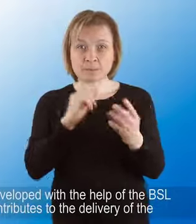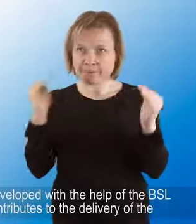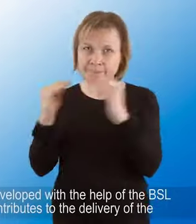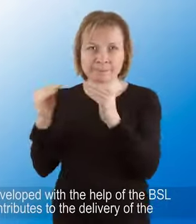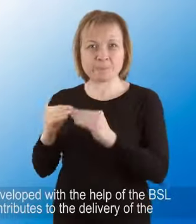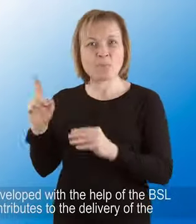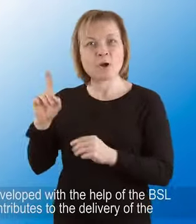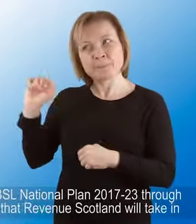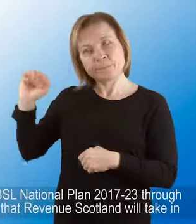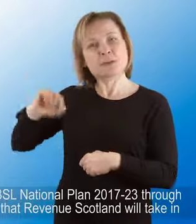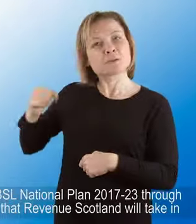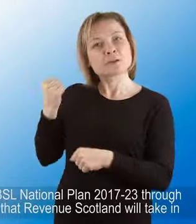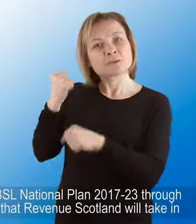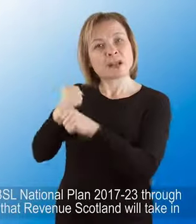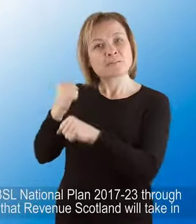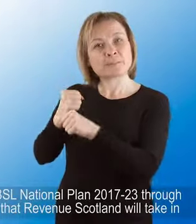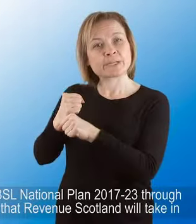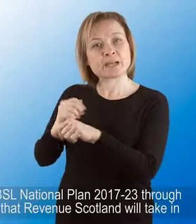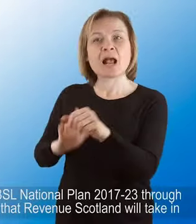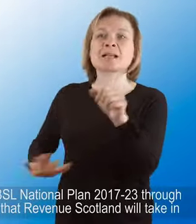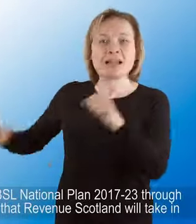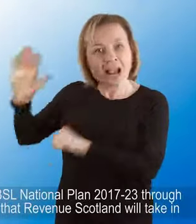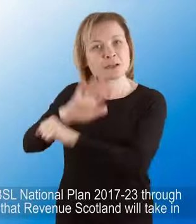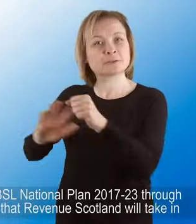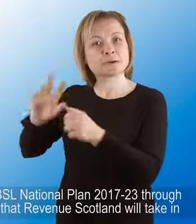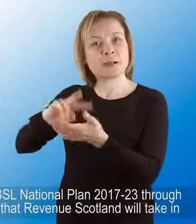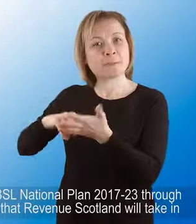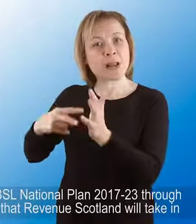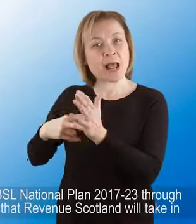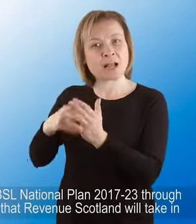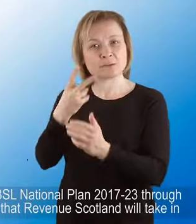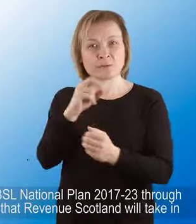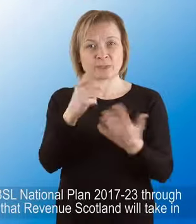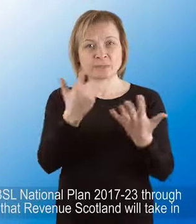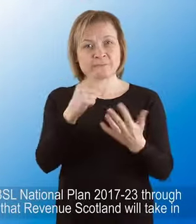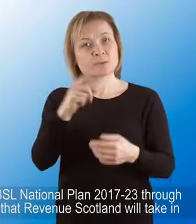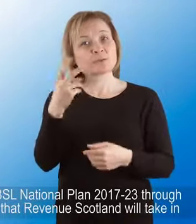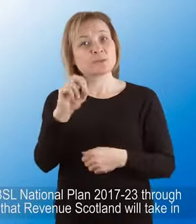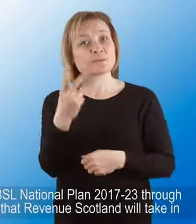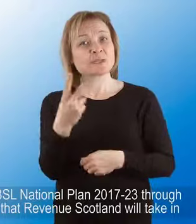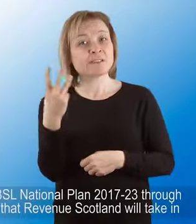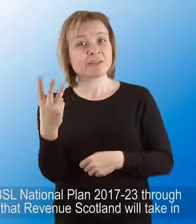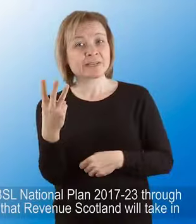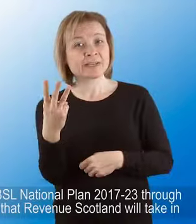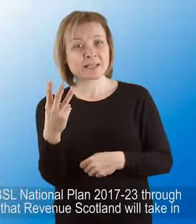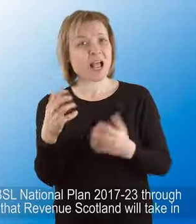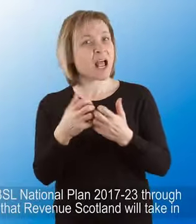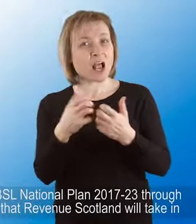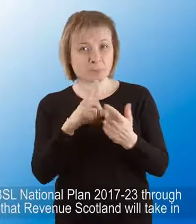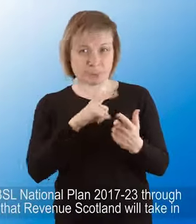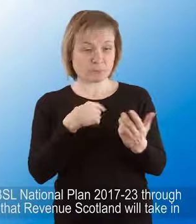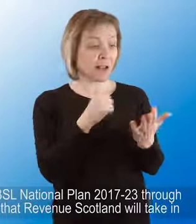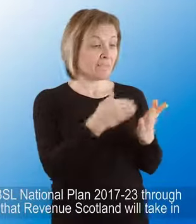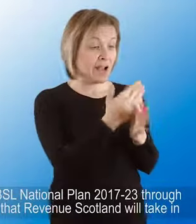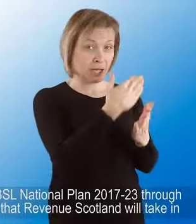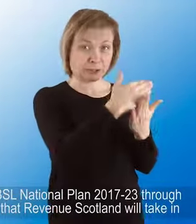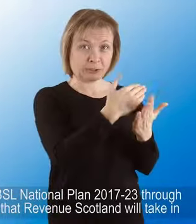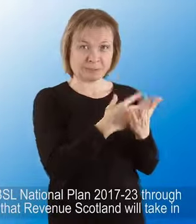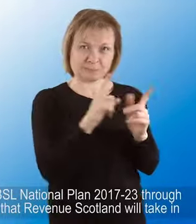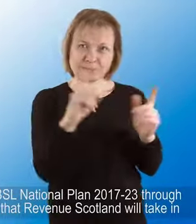Plan 2017 to 2023 through establishing the actions that Revenue Scotland will take in the